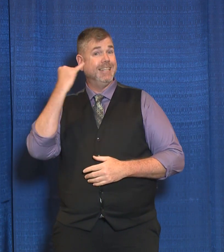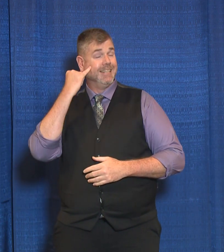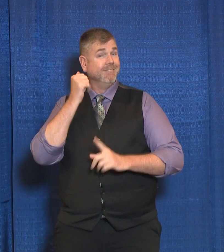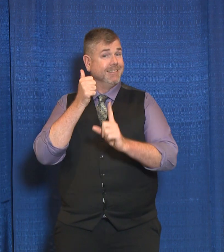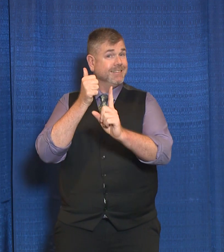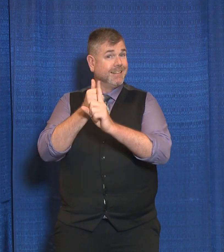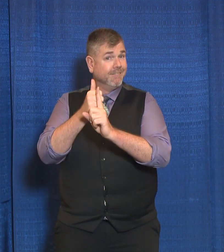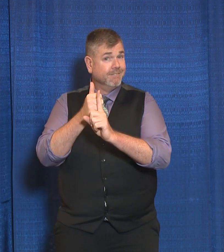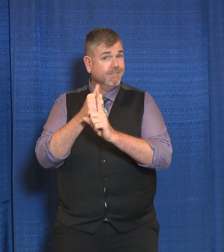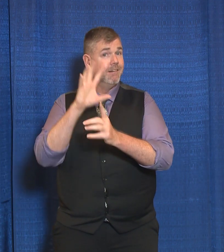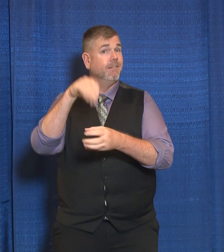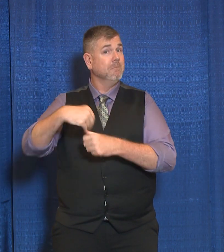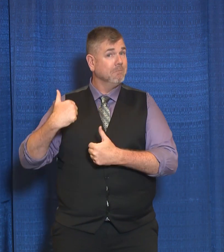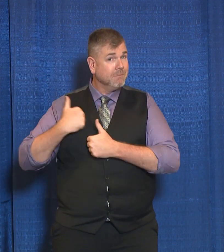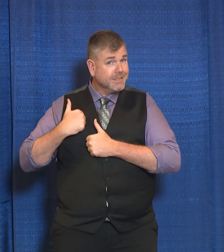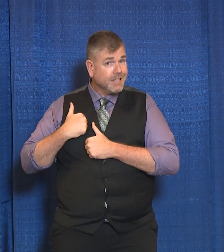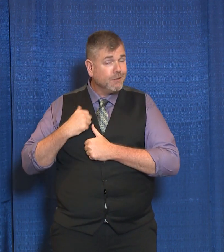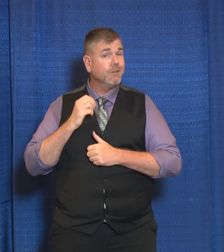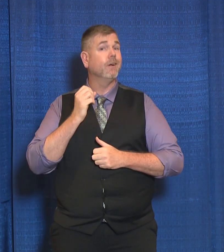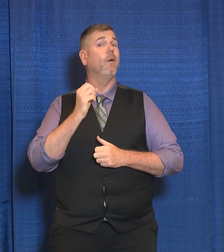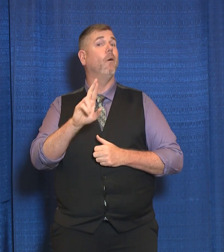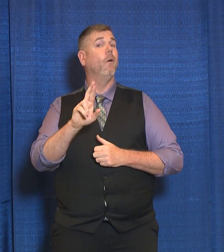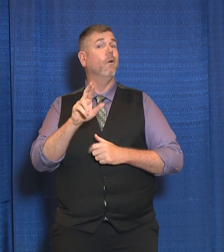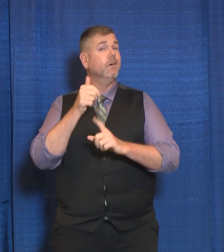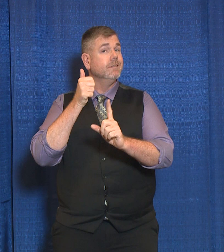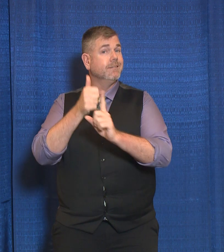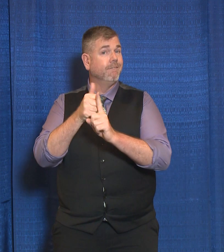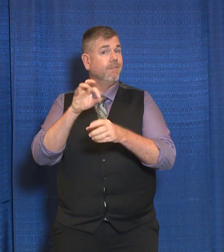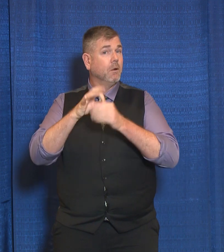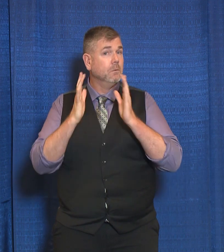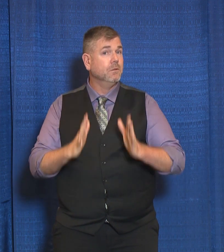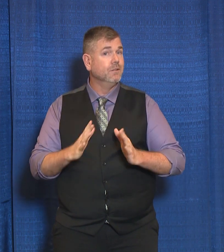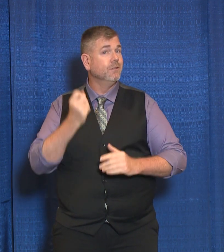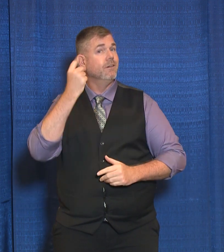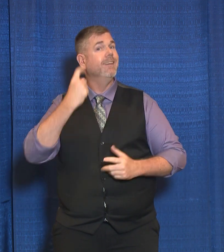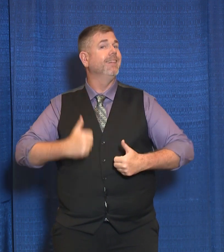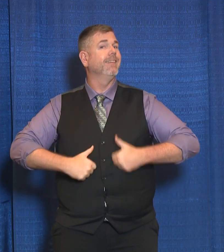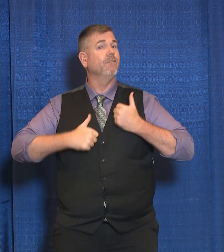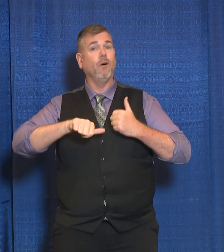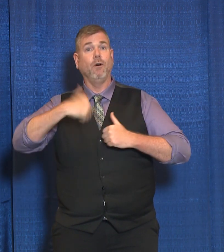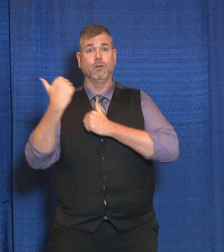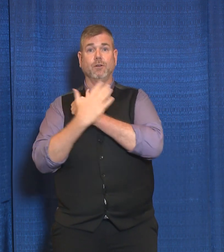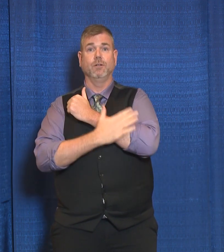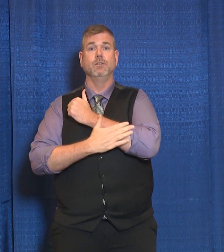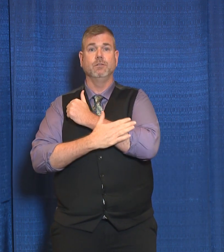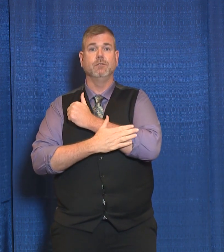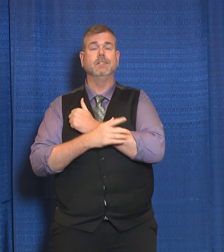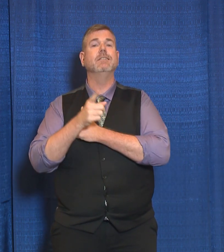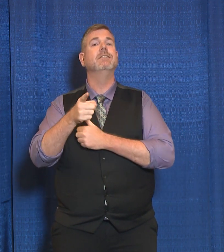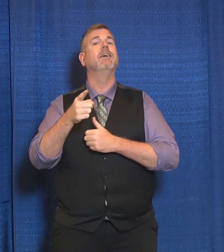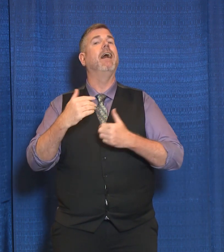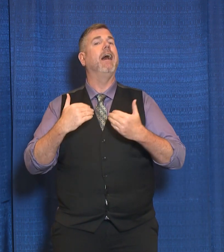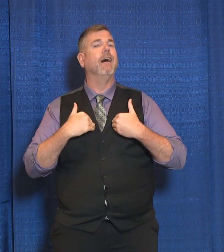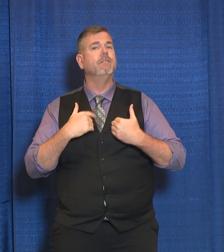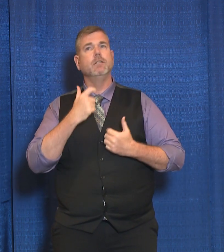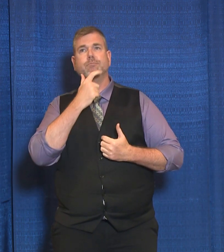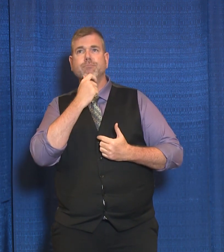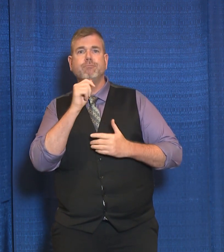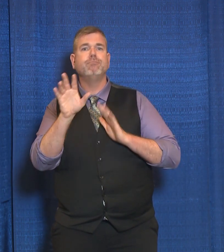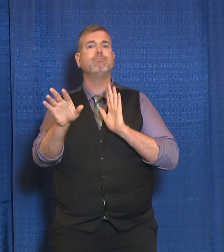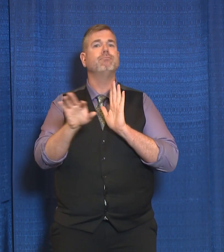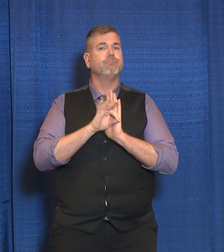If you are a military or overseas voter, you have the option to receive your ballot by mail, email, or fax.